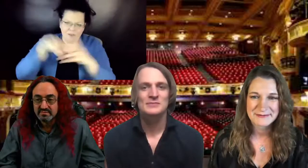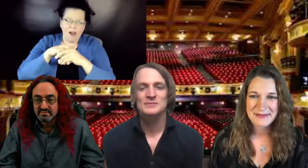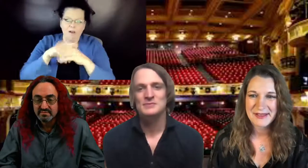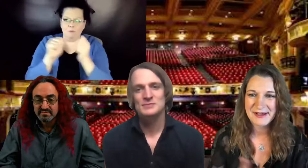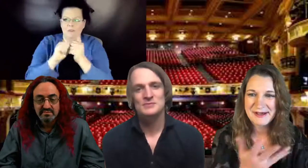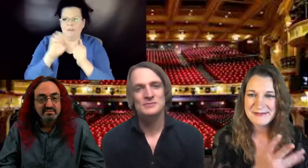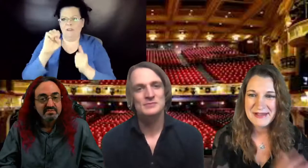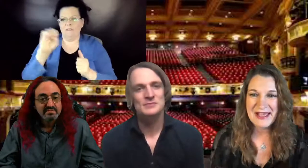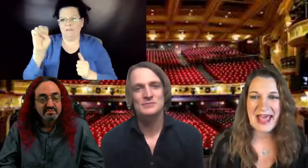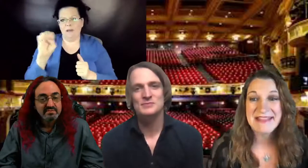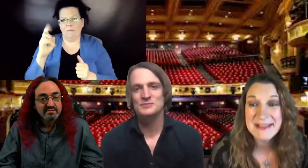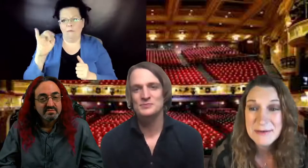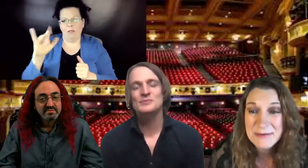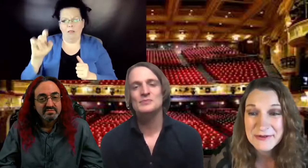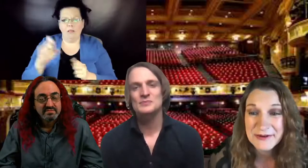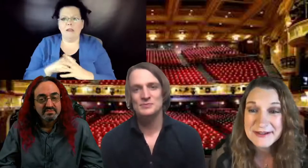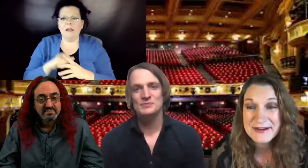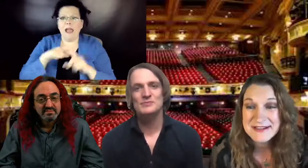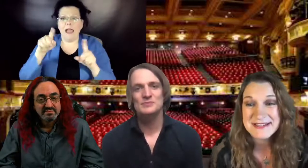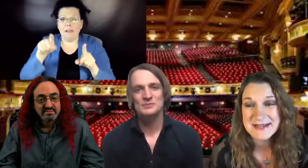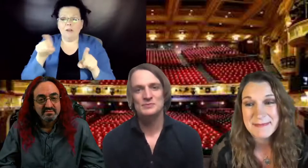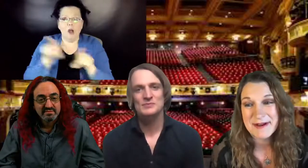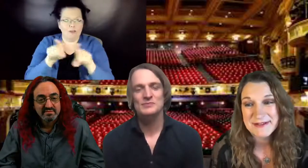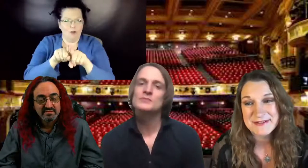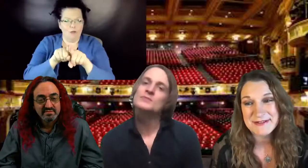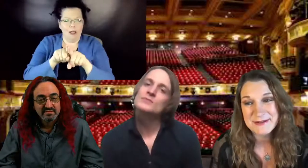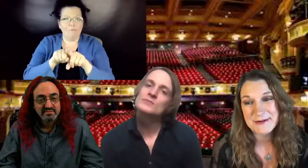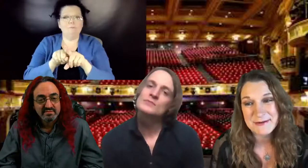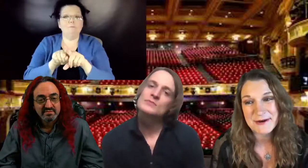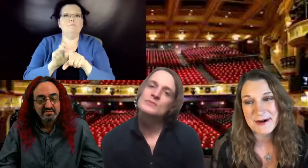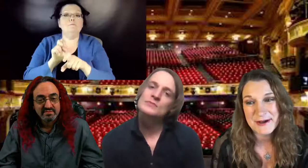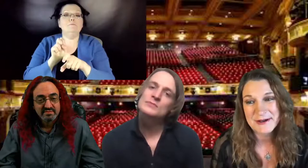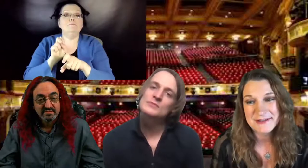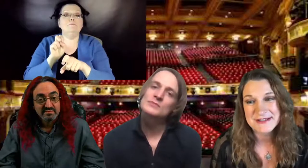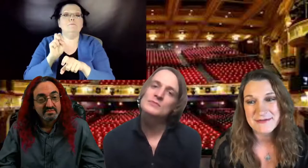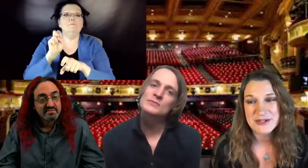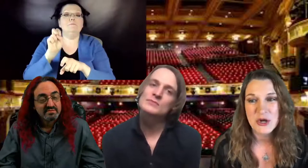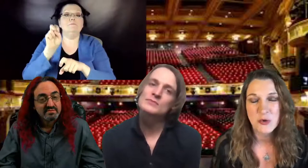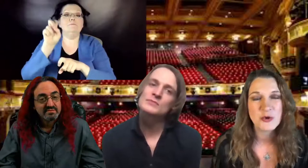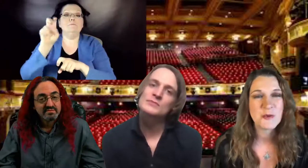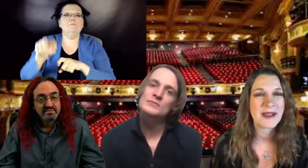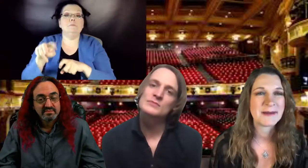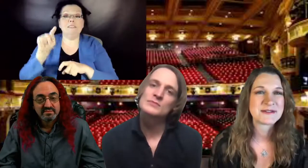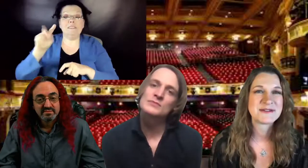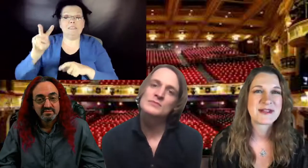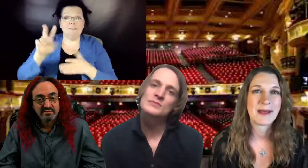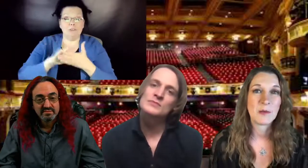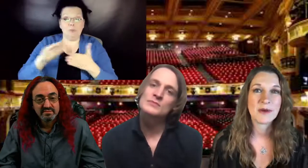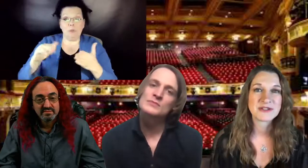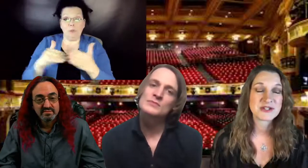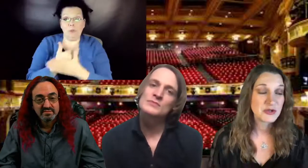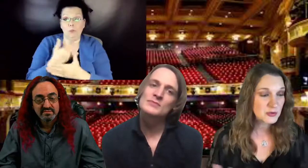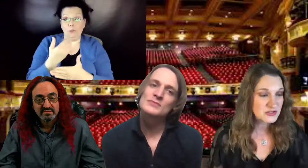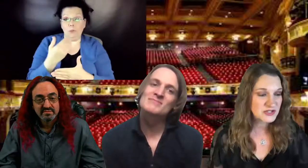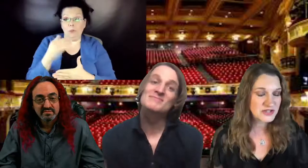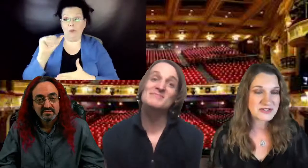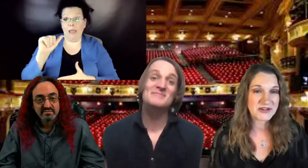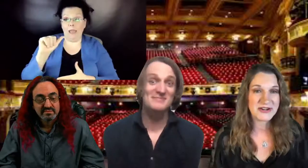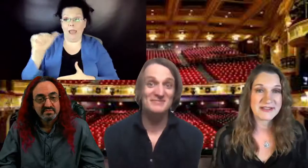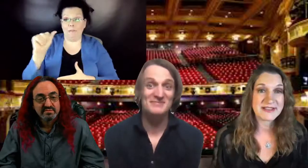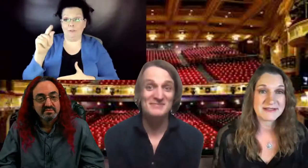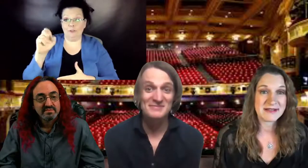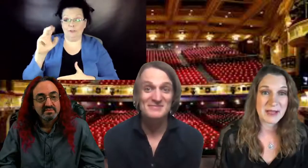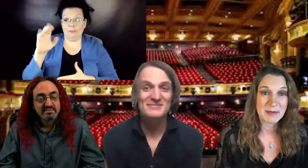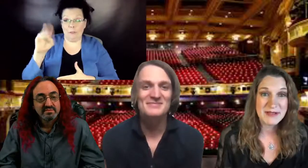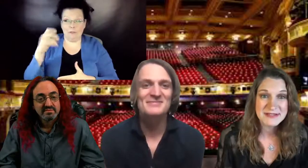ensemble. And then it was, all right, now I'm going to skip on to the TV show New Amsterdam, which you were just